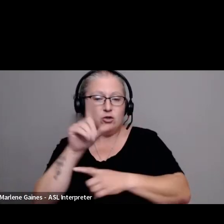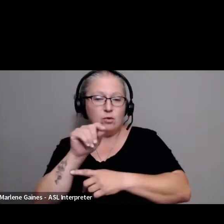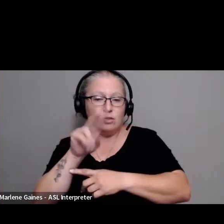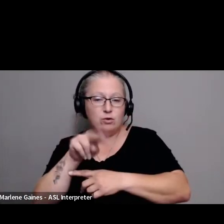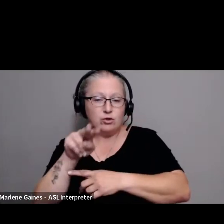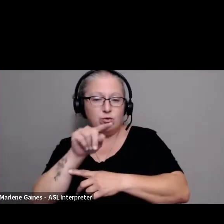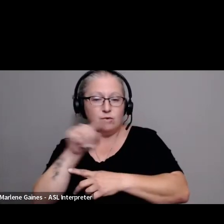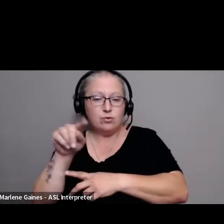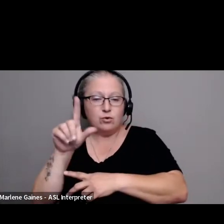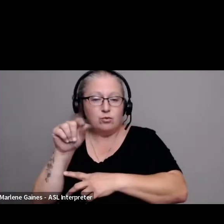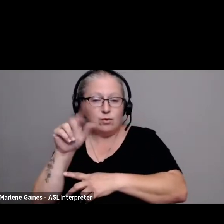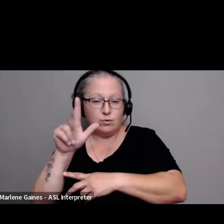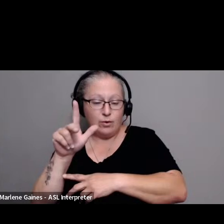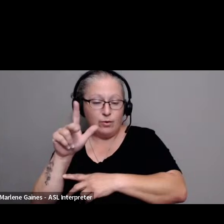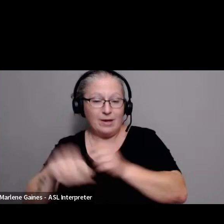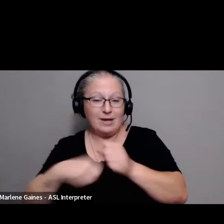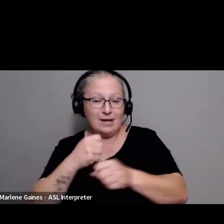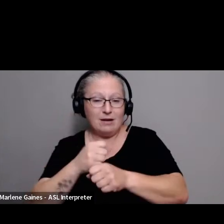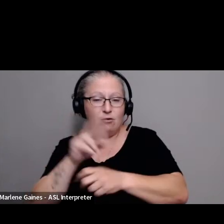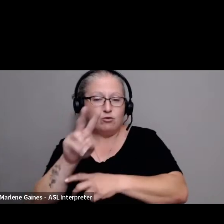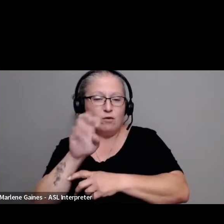to 2023 year, there were